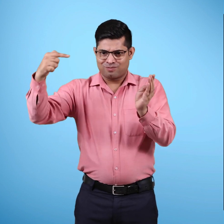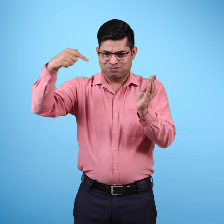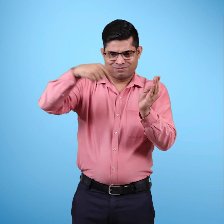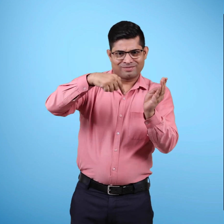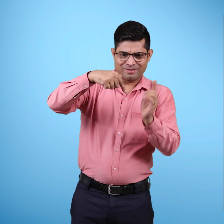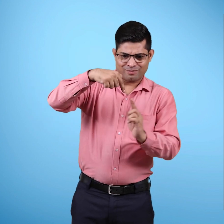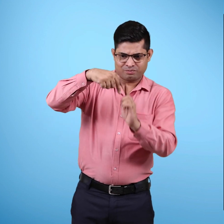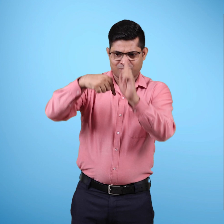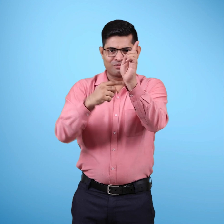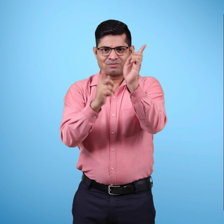that goes up in the stem